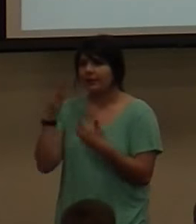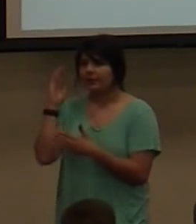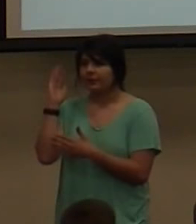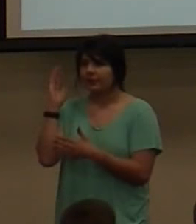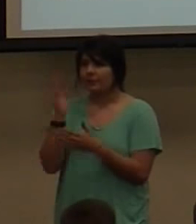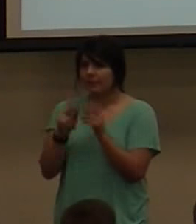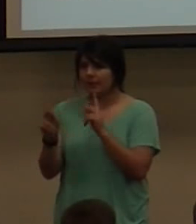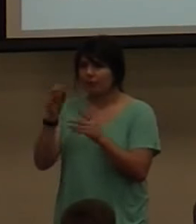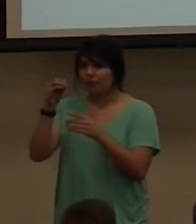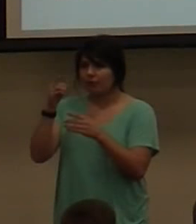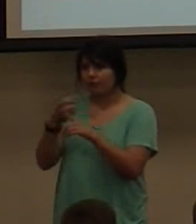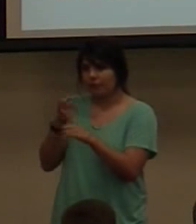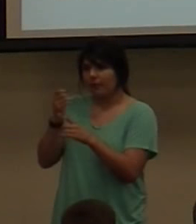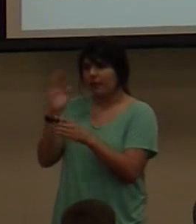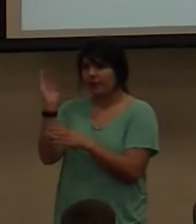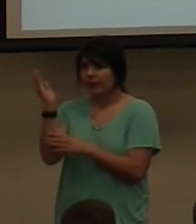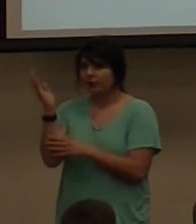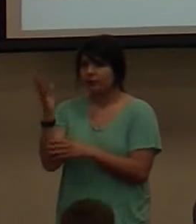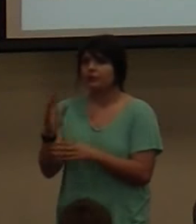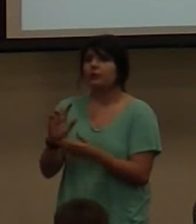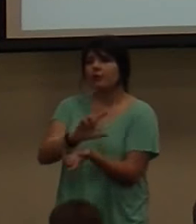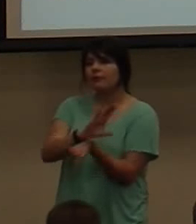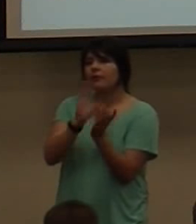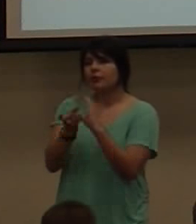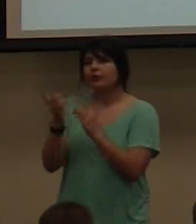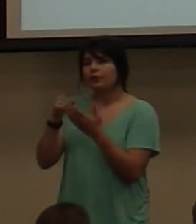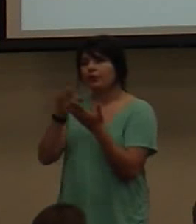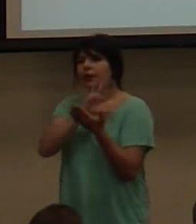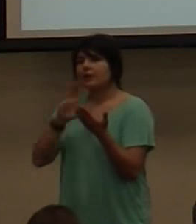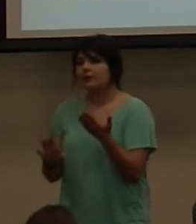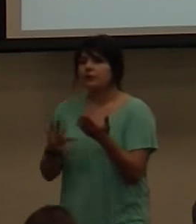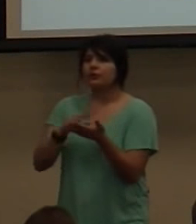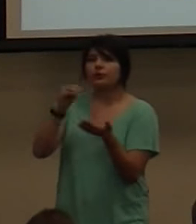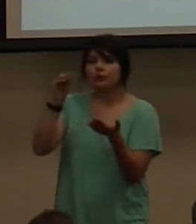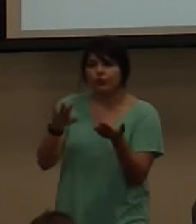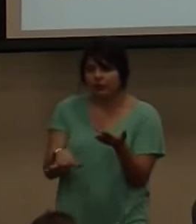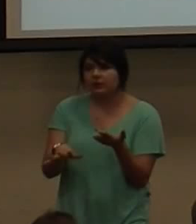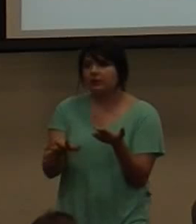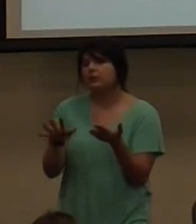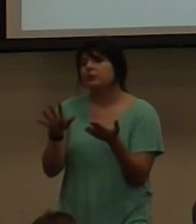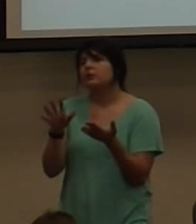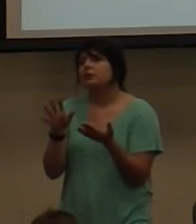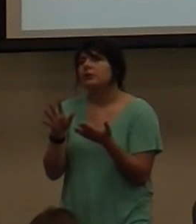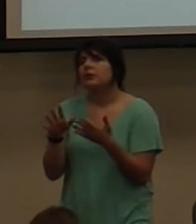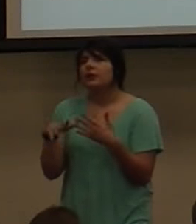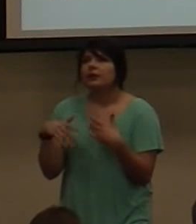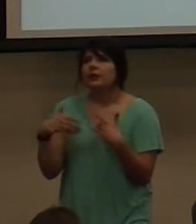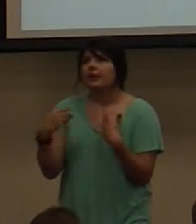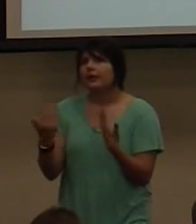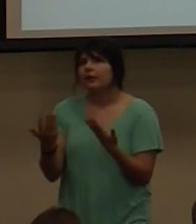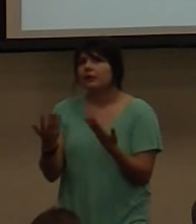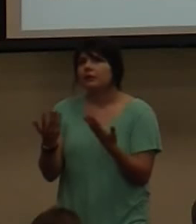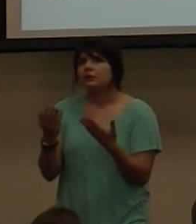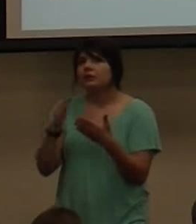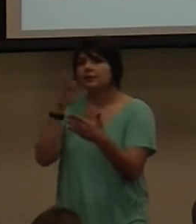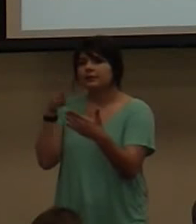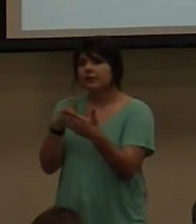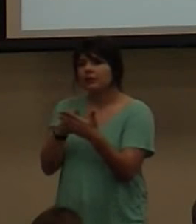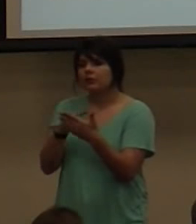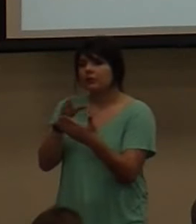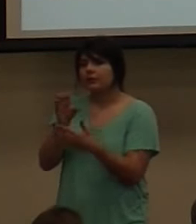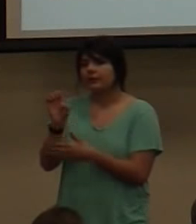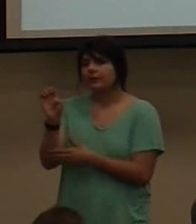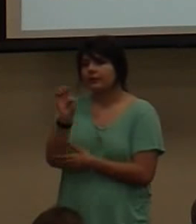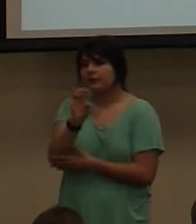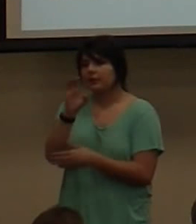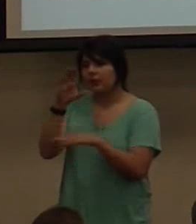Christ. We've had students converted to Christ. And in the centre of East